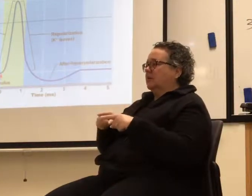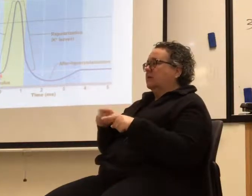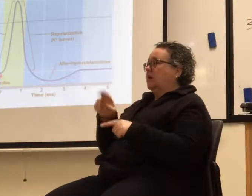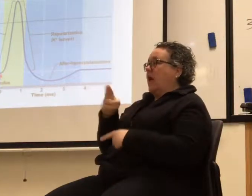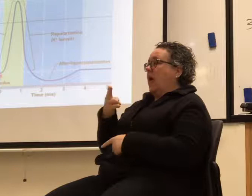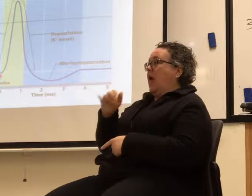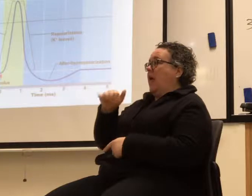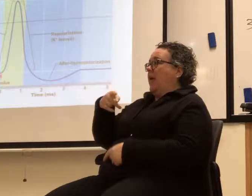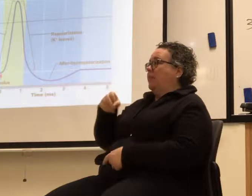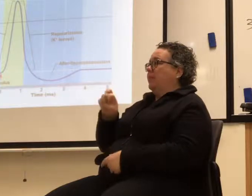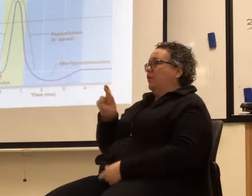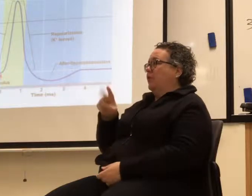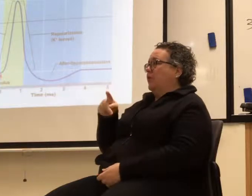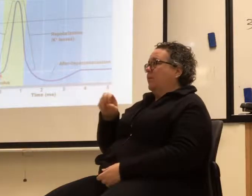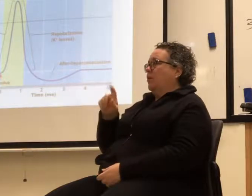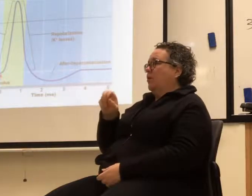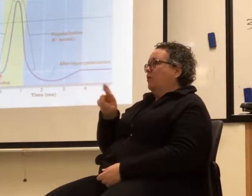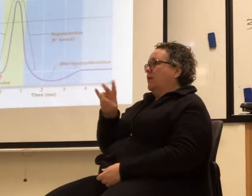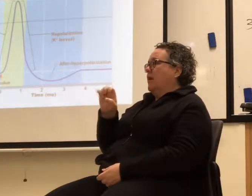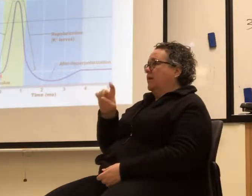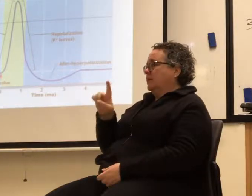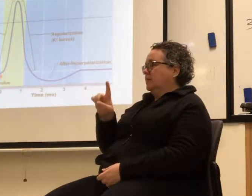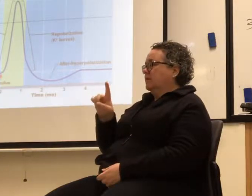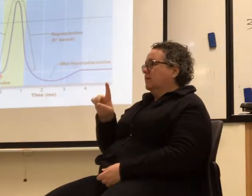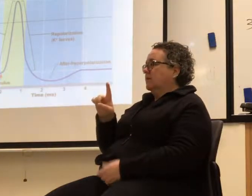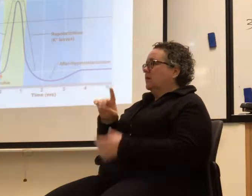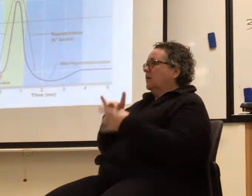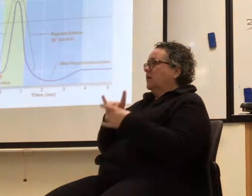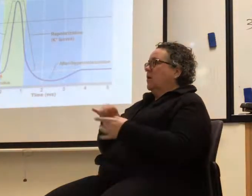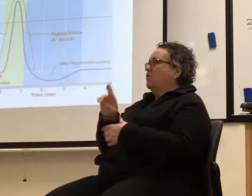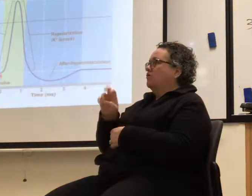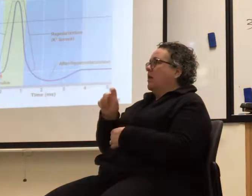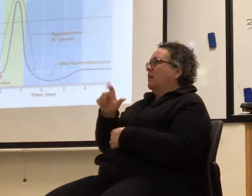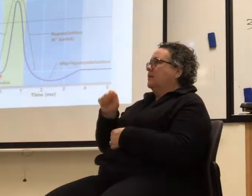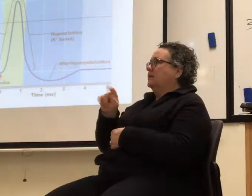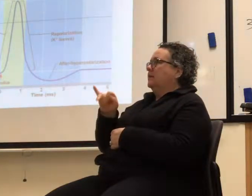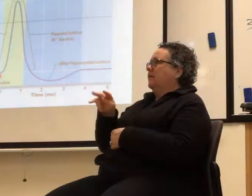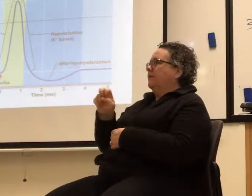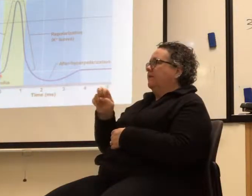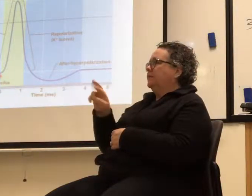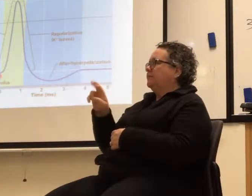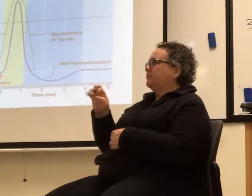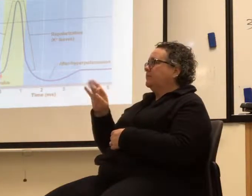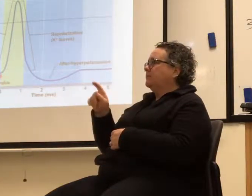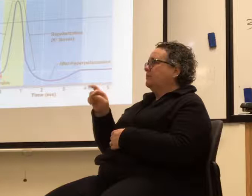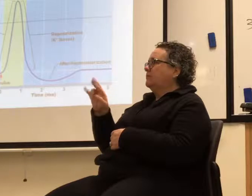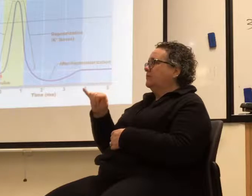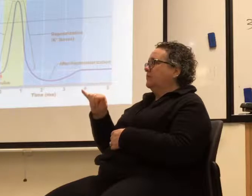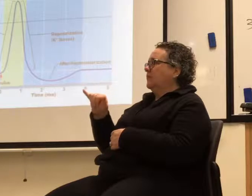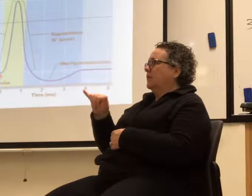being hyperpolarized, this relative refractory period.